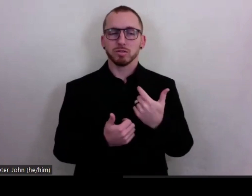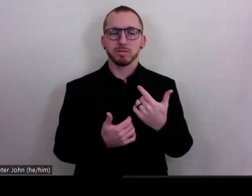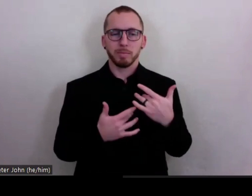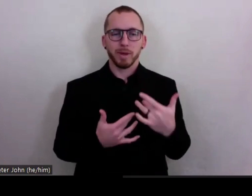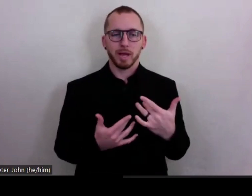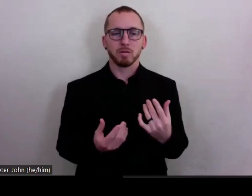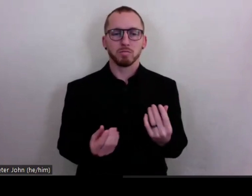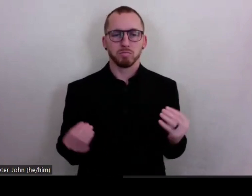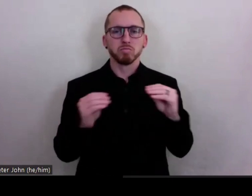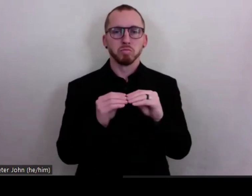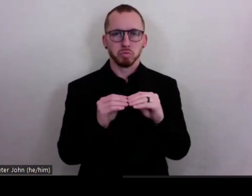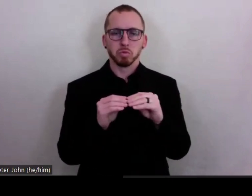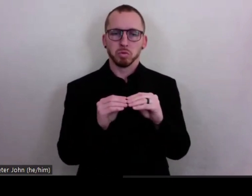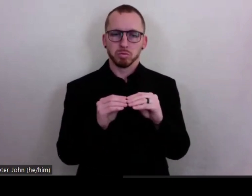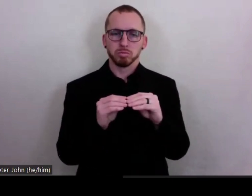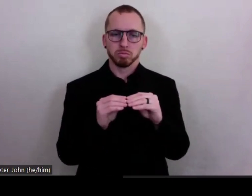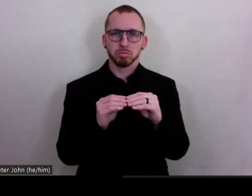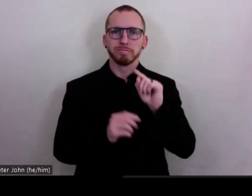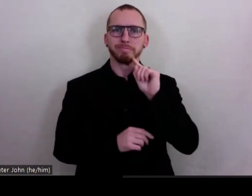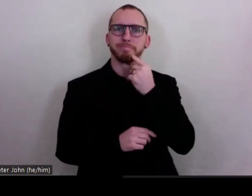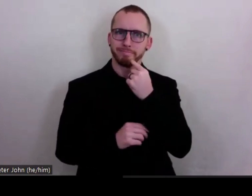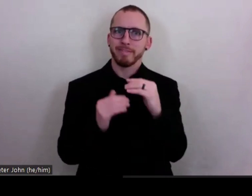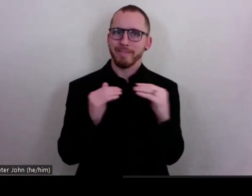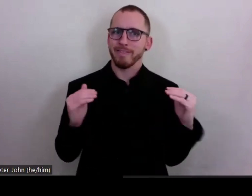levels, okay?